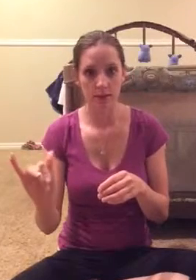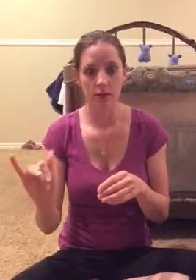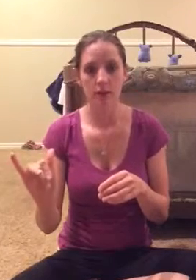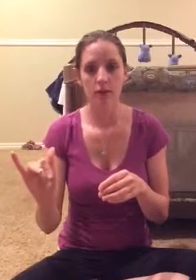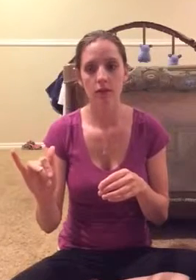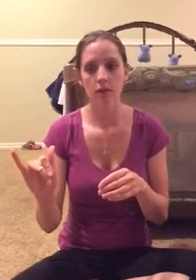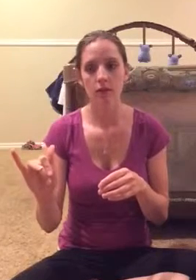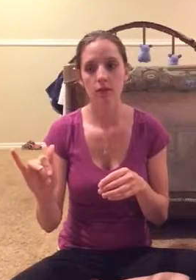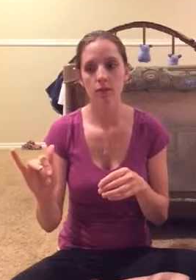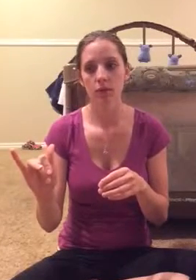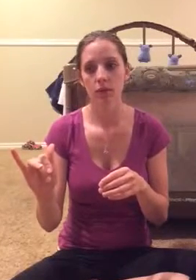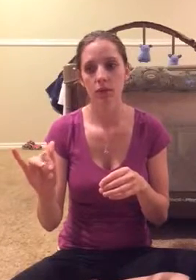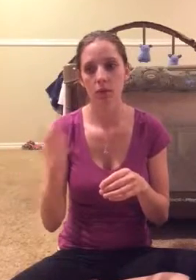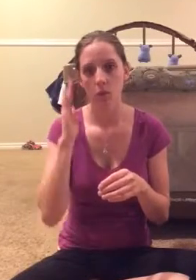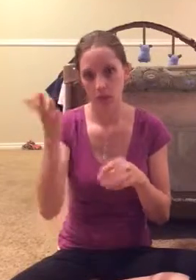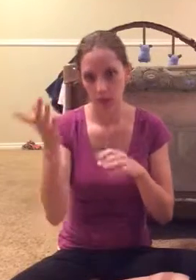officials believe hypothermia was likely.